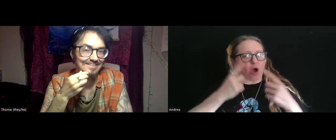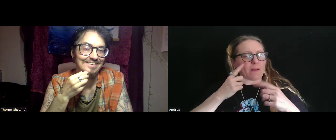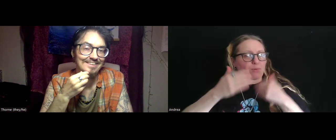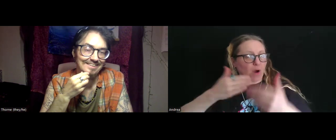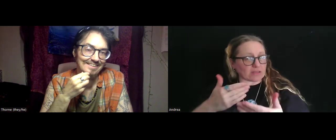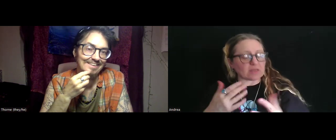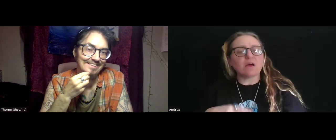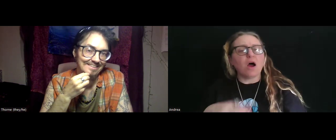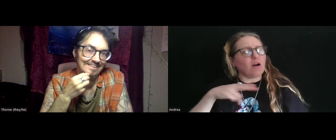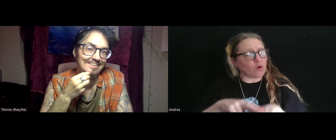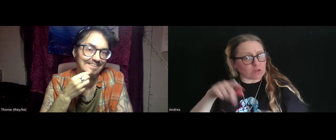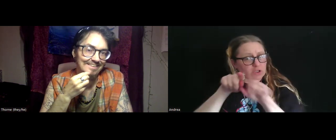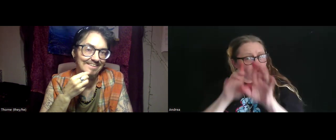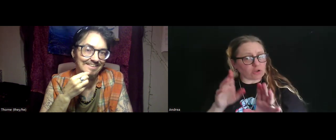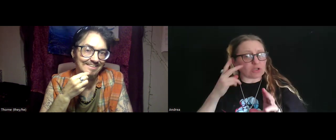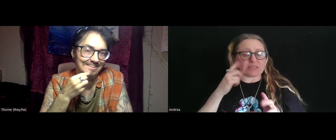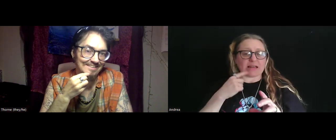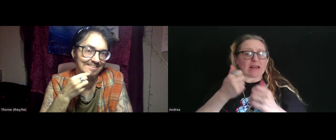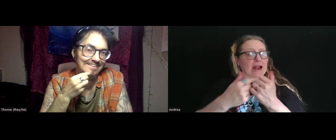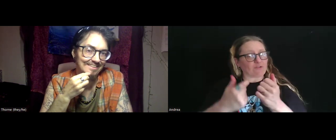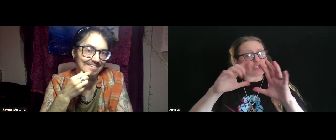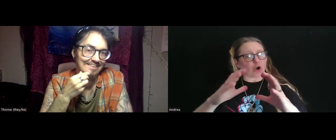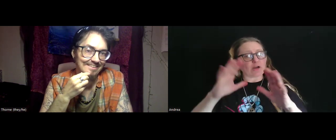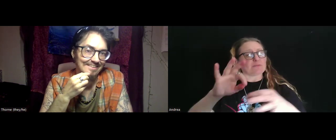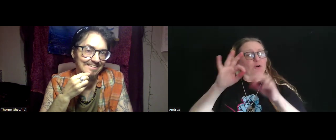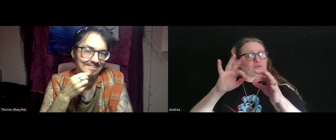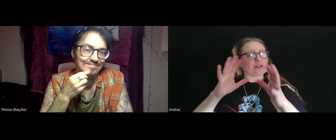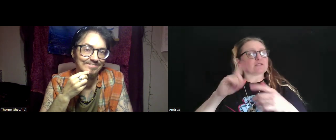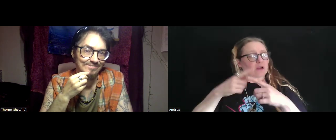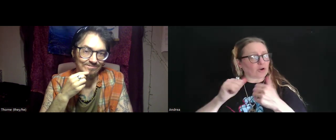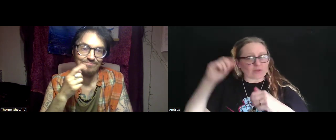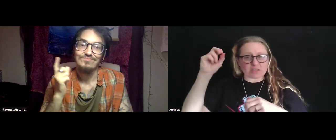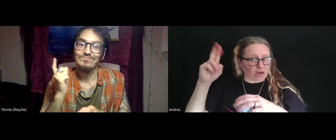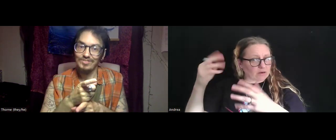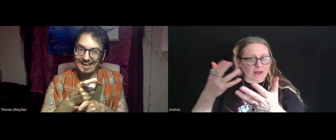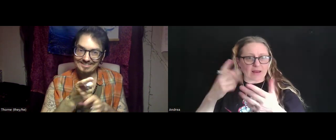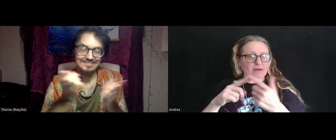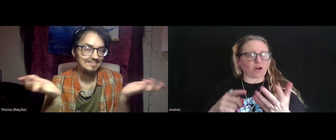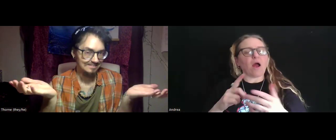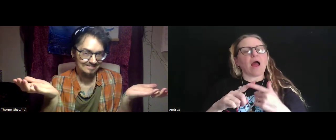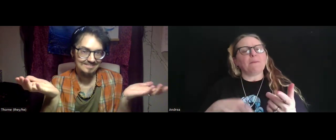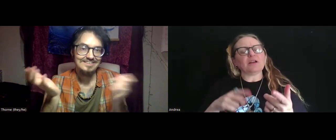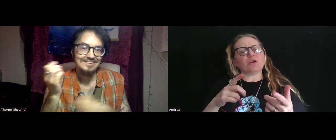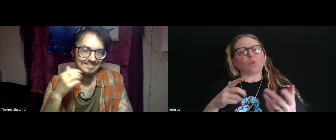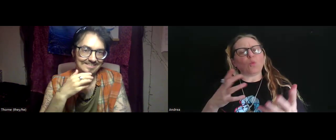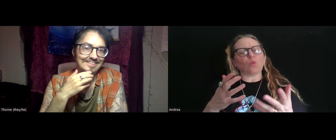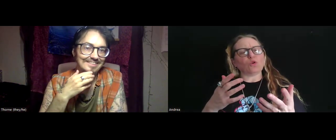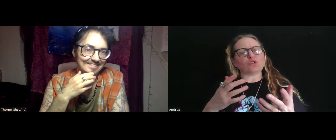thought process. Of course, astrologers say that every chart is perfect under the sun, and but do